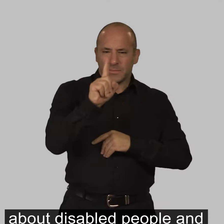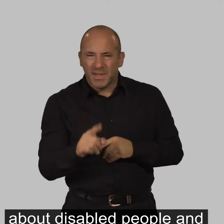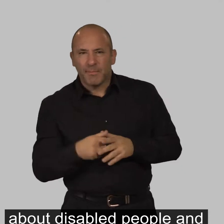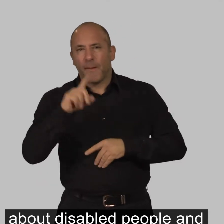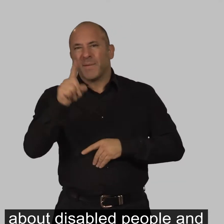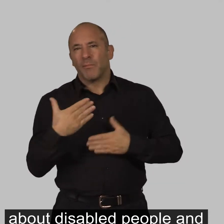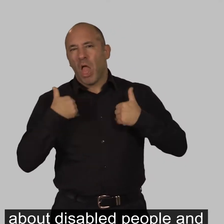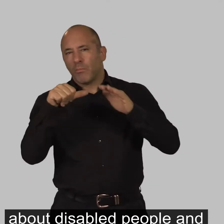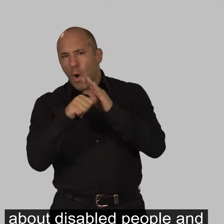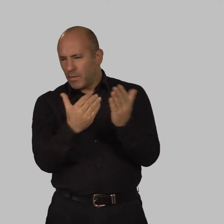health conditions.